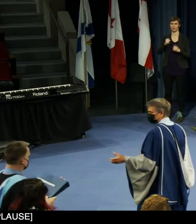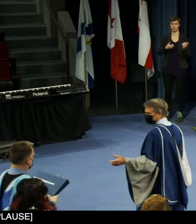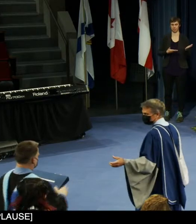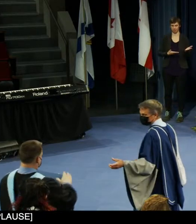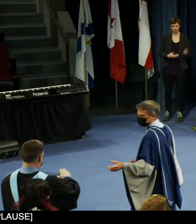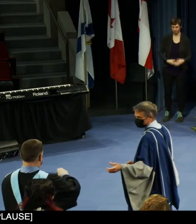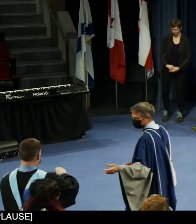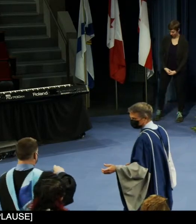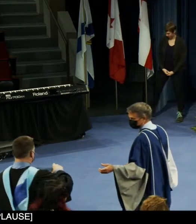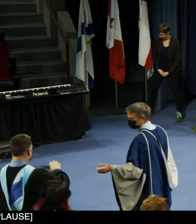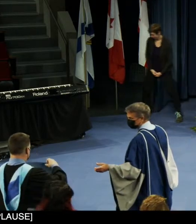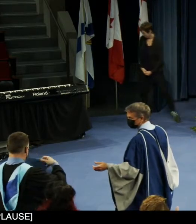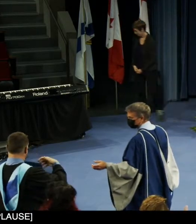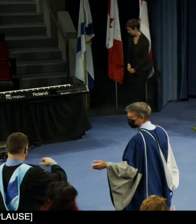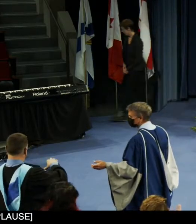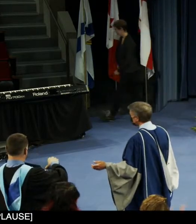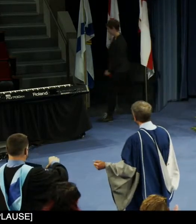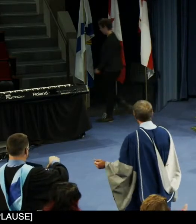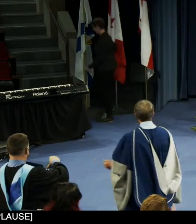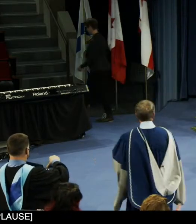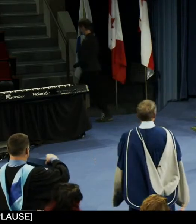Chong.